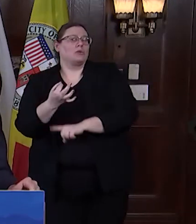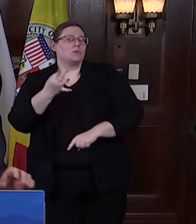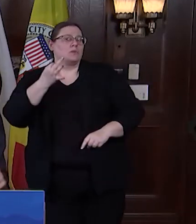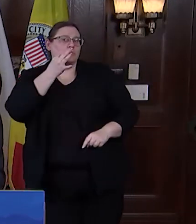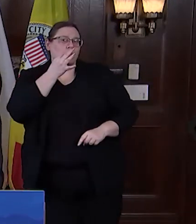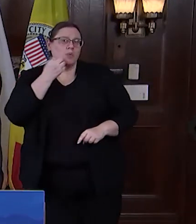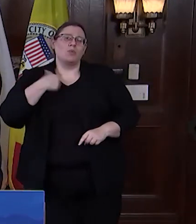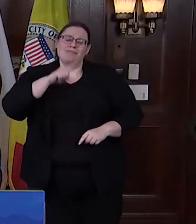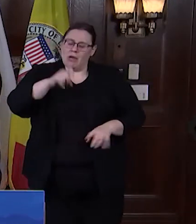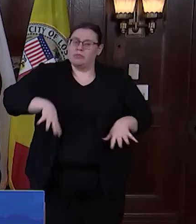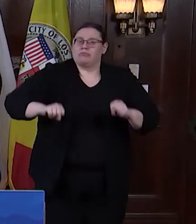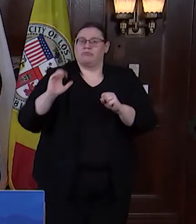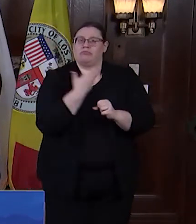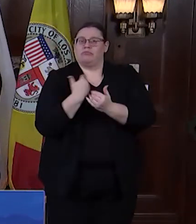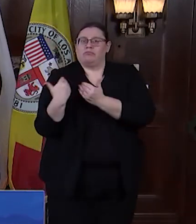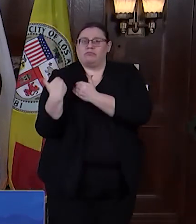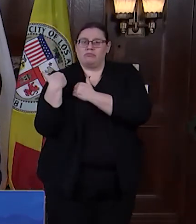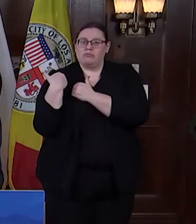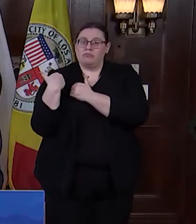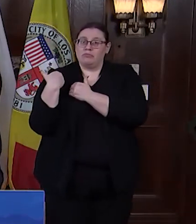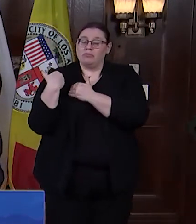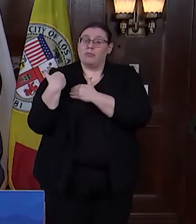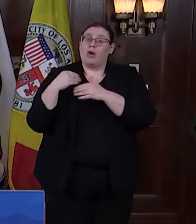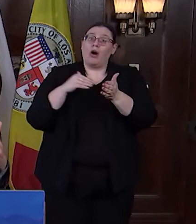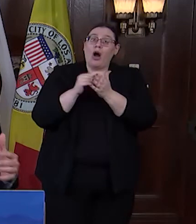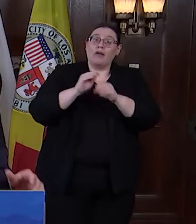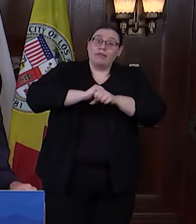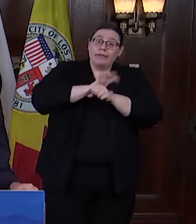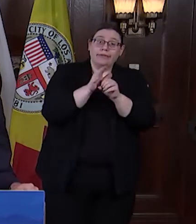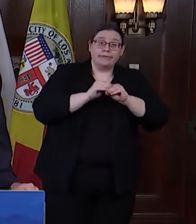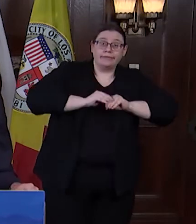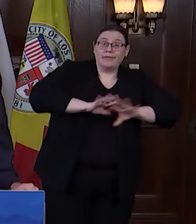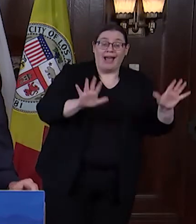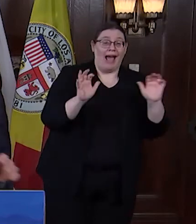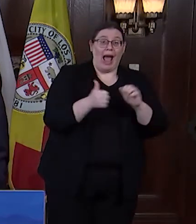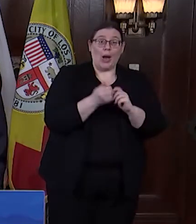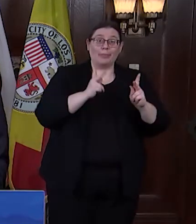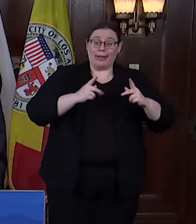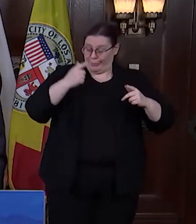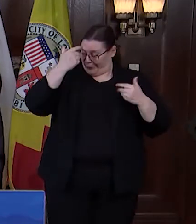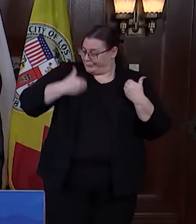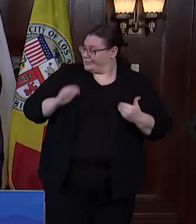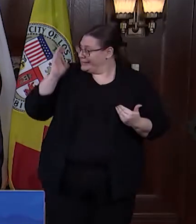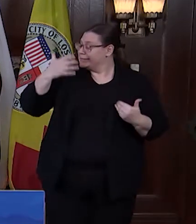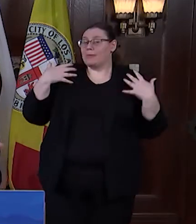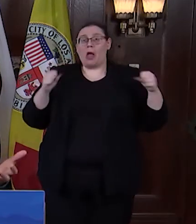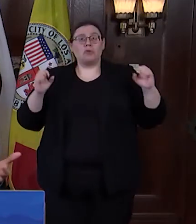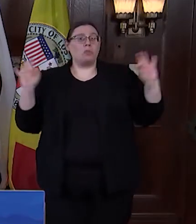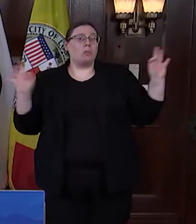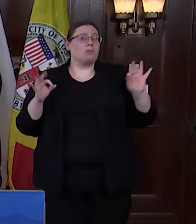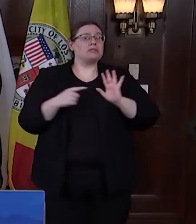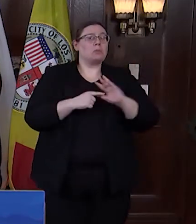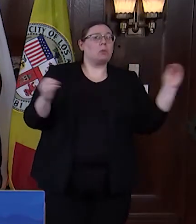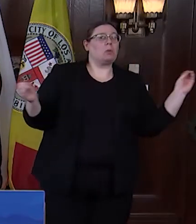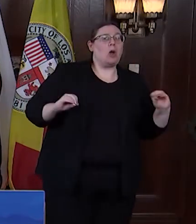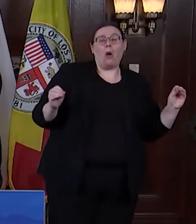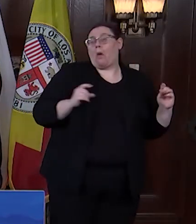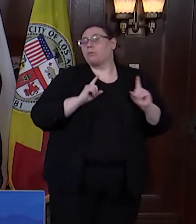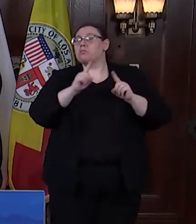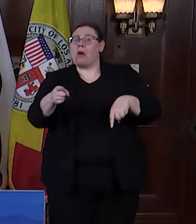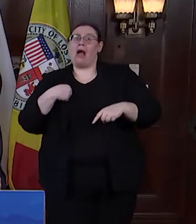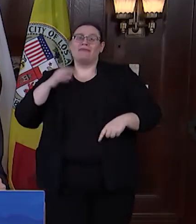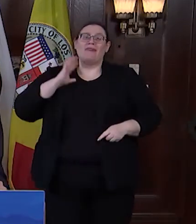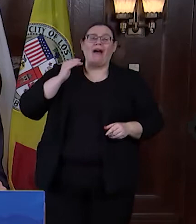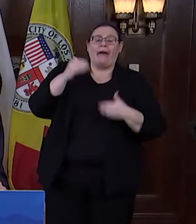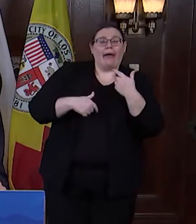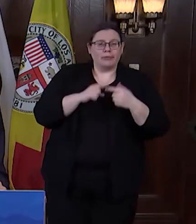part. This virus is often spread through asymptomatic people who are attending an event and assuming that they're fine.